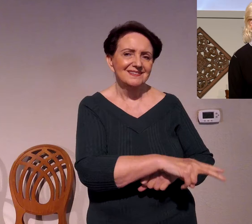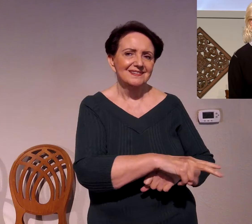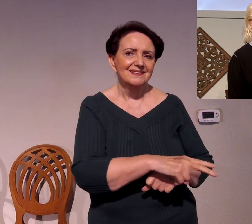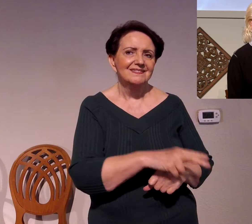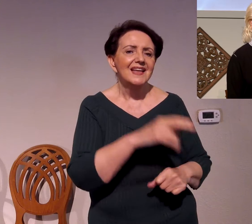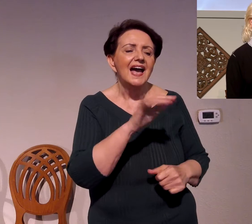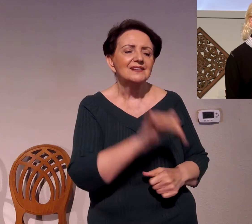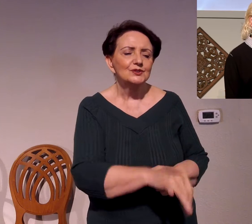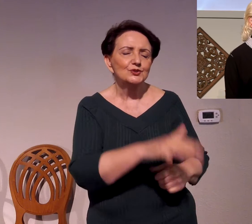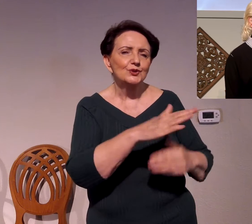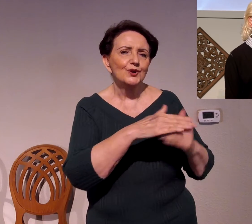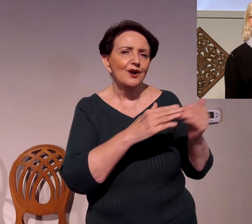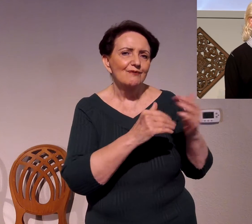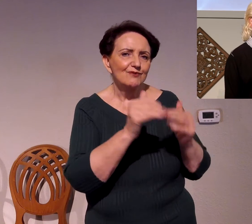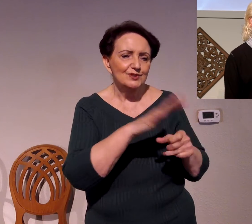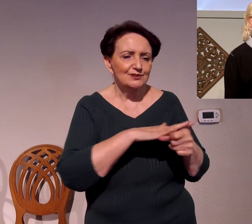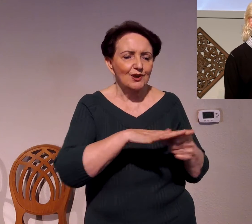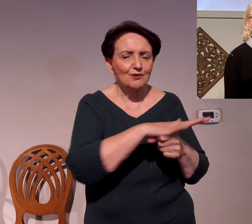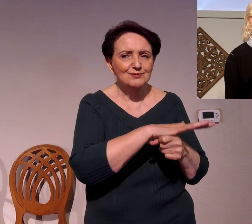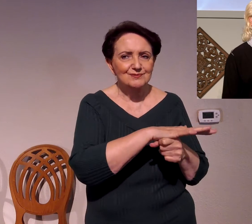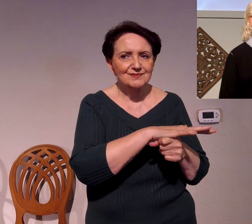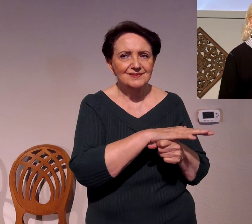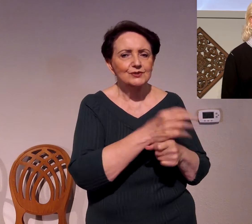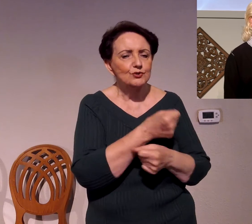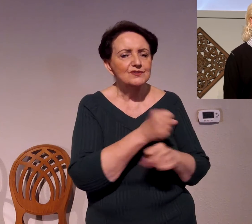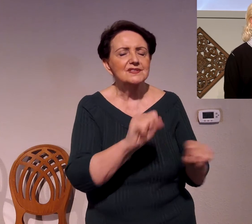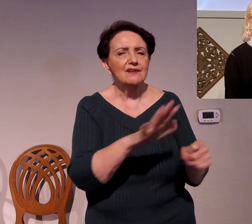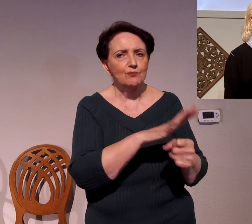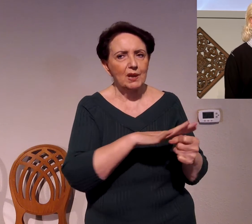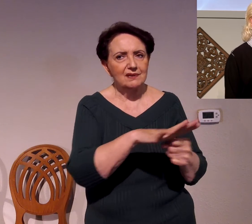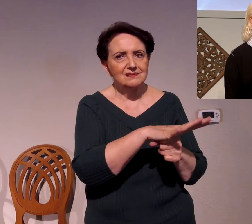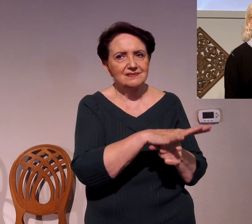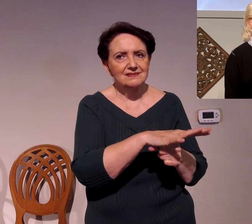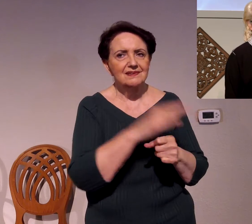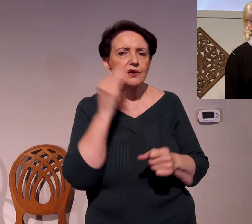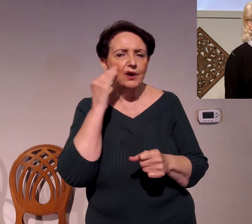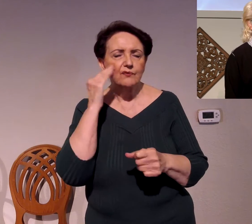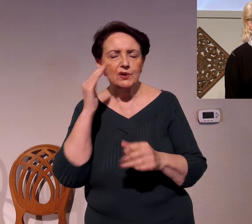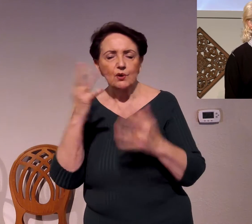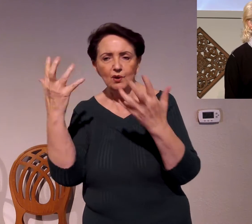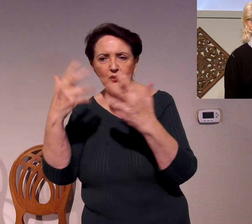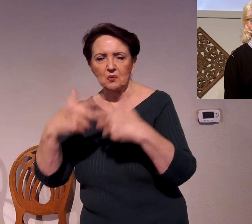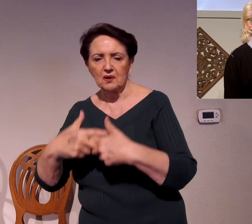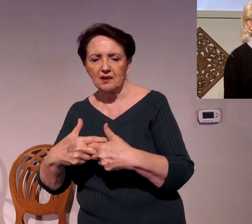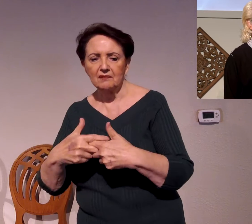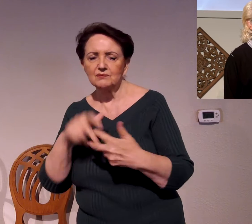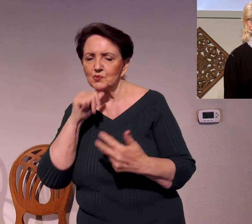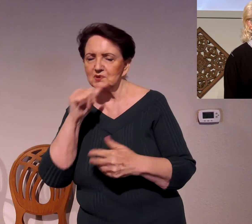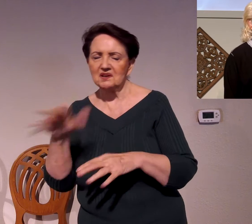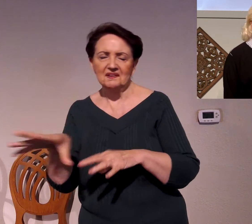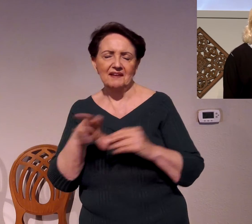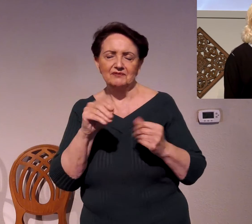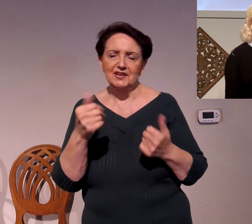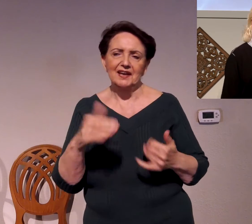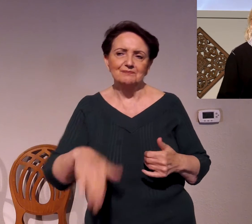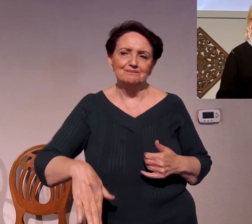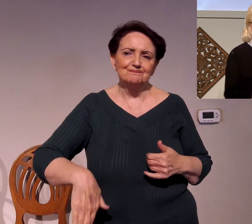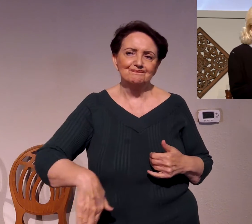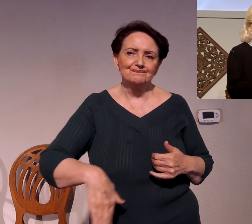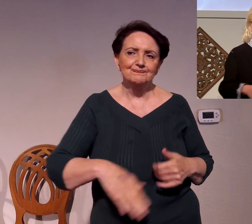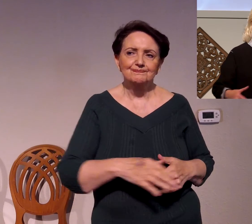zone. We're in our safe space. If we know how it's all going to work out, we haven't leapt.